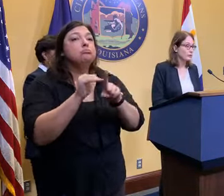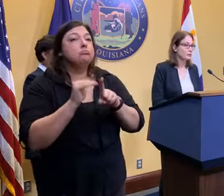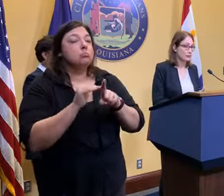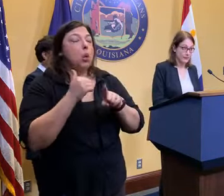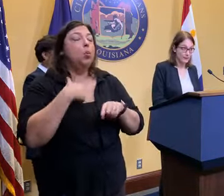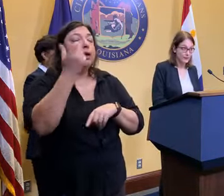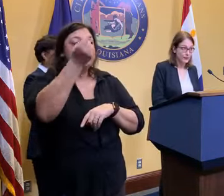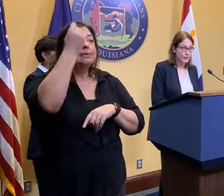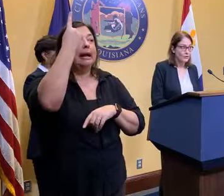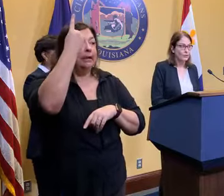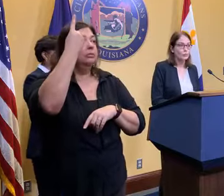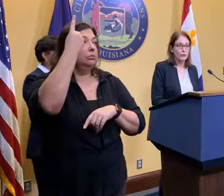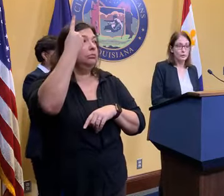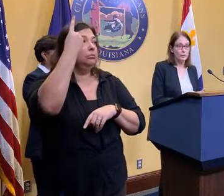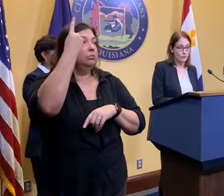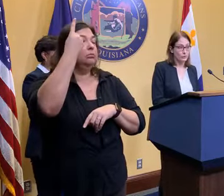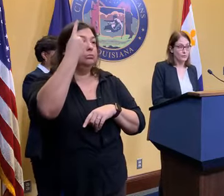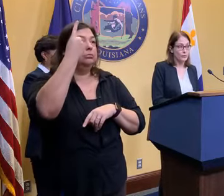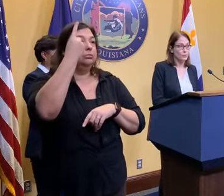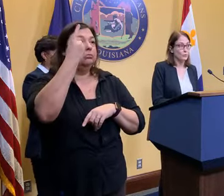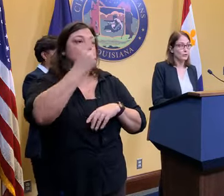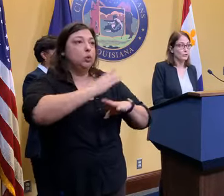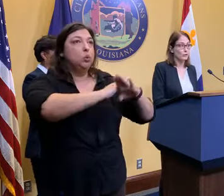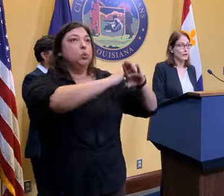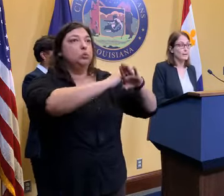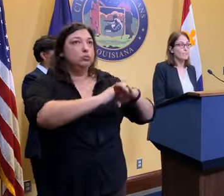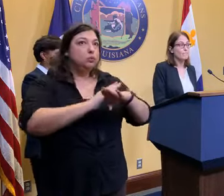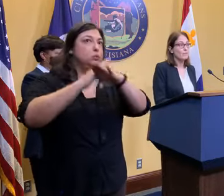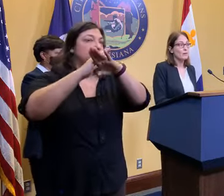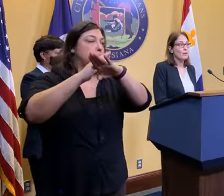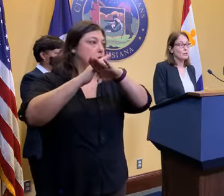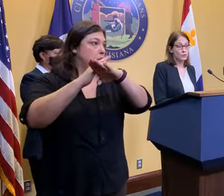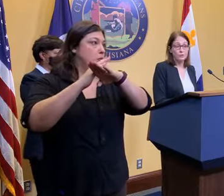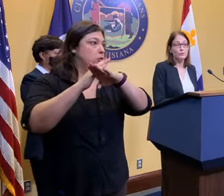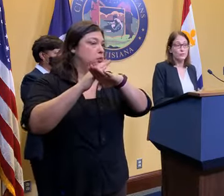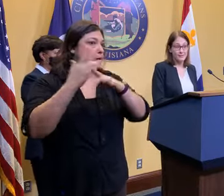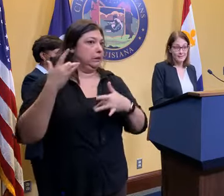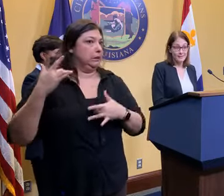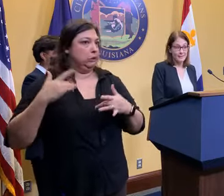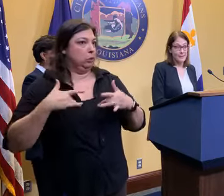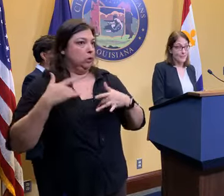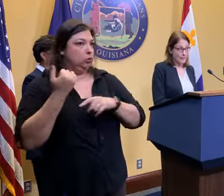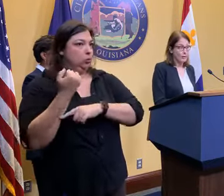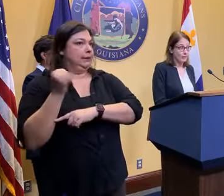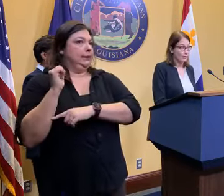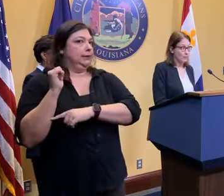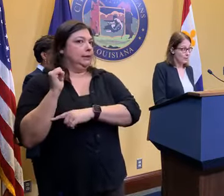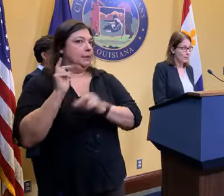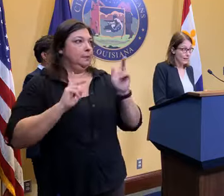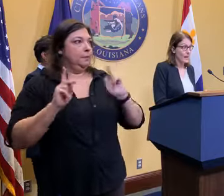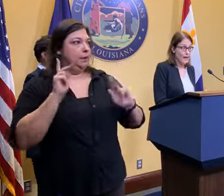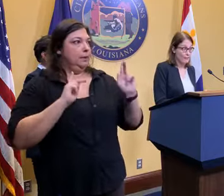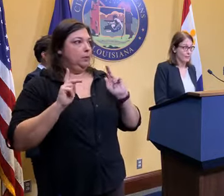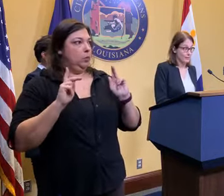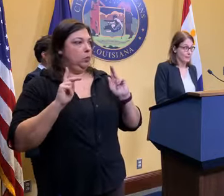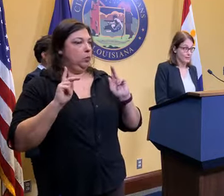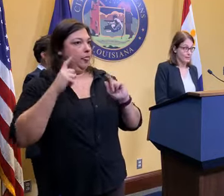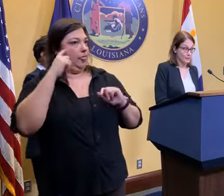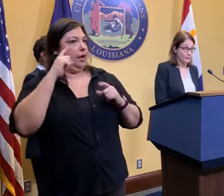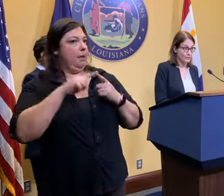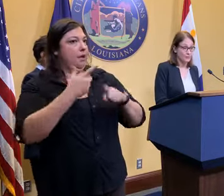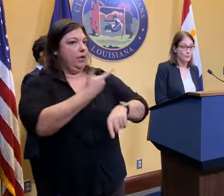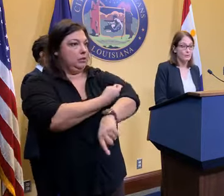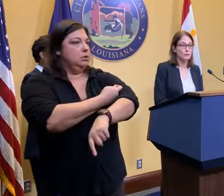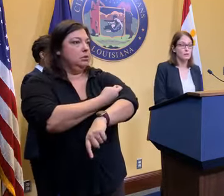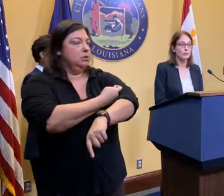We understand the real hurdles and the real concern and resistance that many in our community might have with this vaccine.